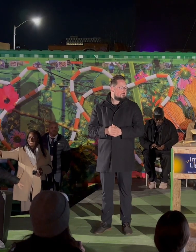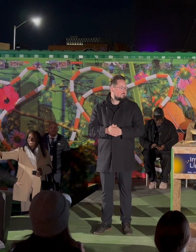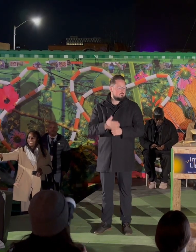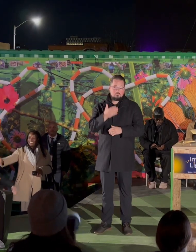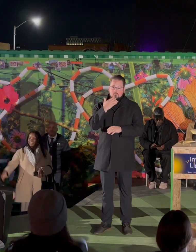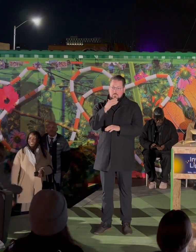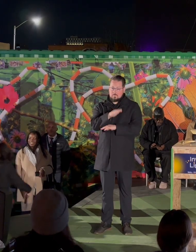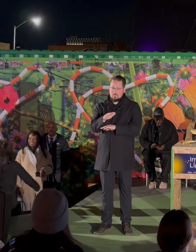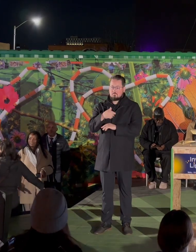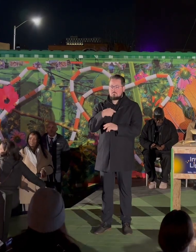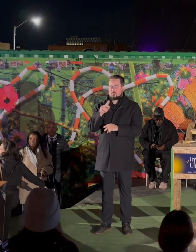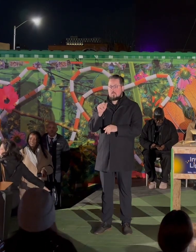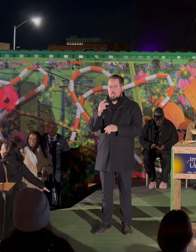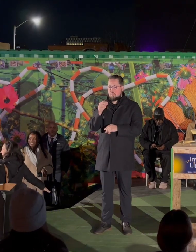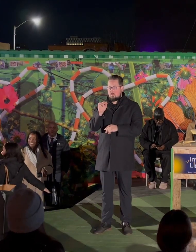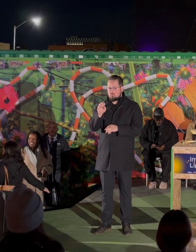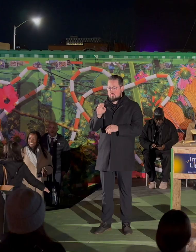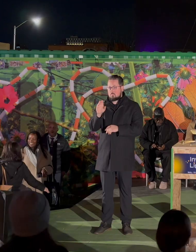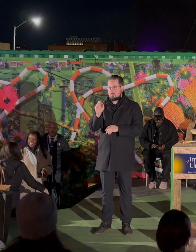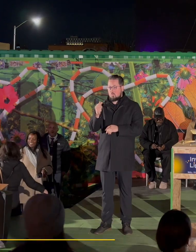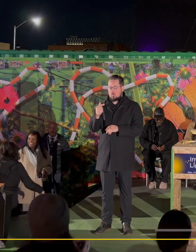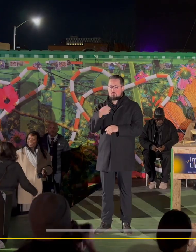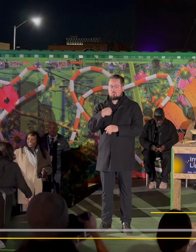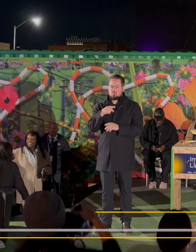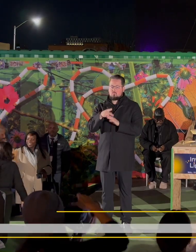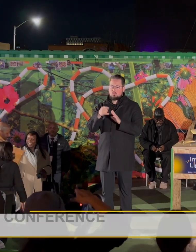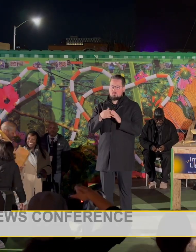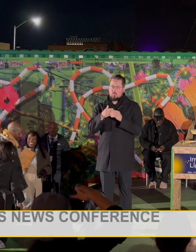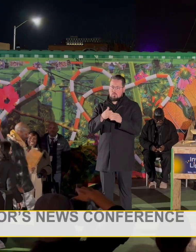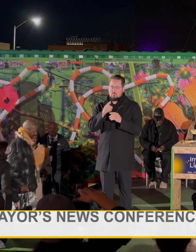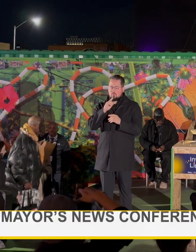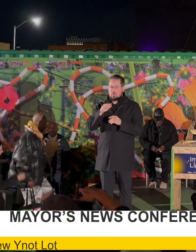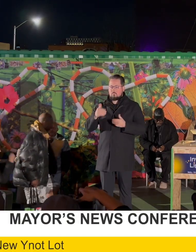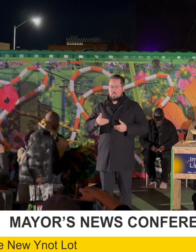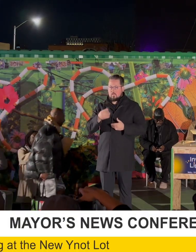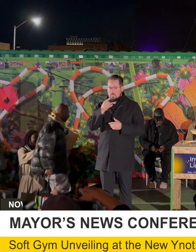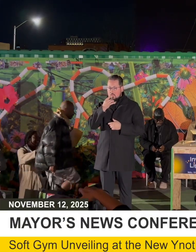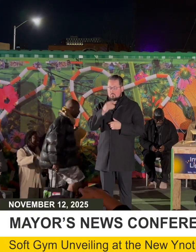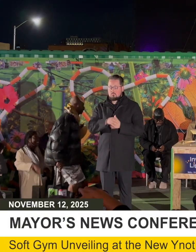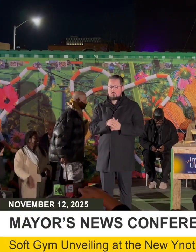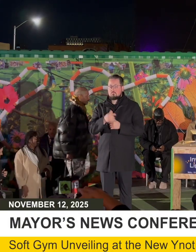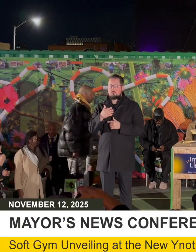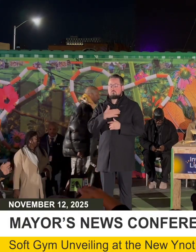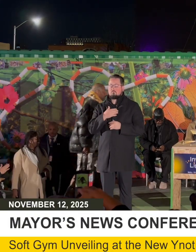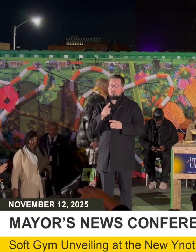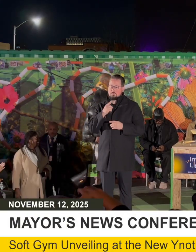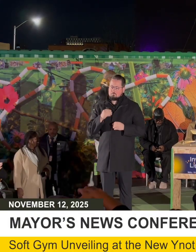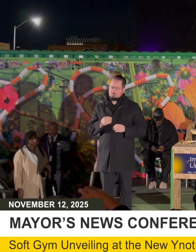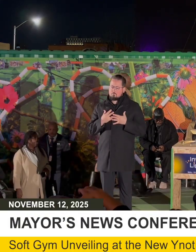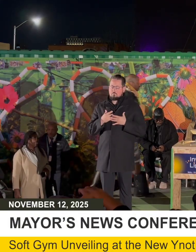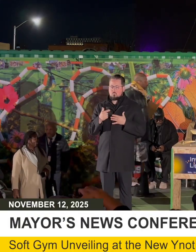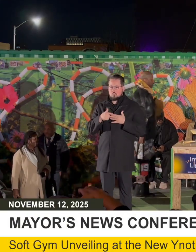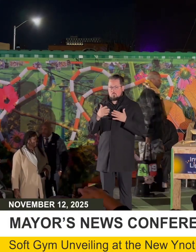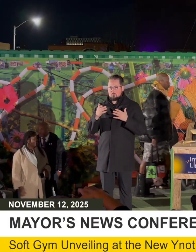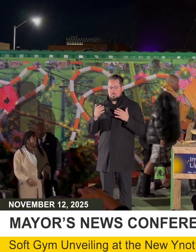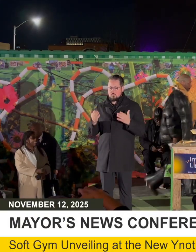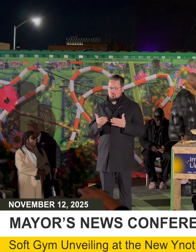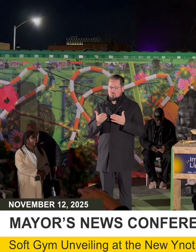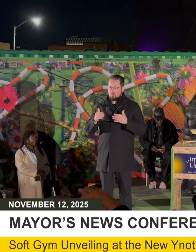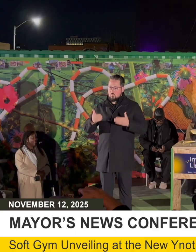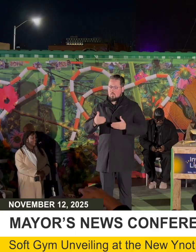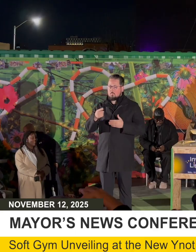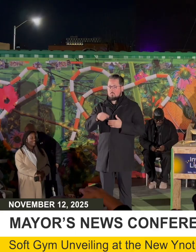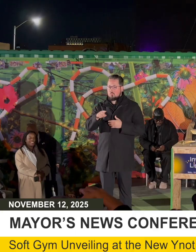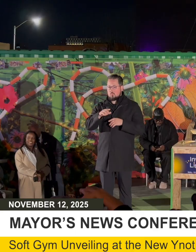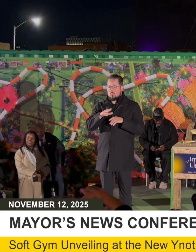Good evening, I'm Catherine Borg. I'm the project lead of Inviting Light, and it's my delight to welcome you all to